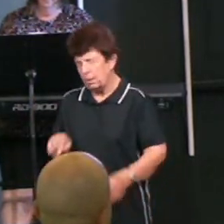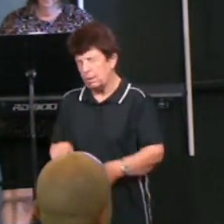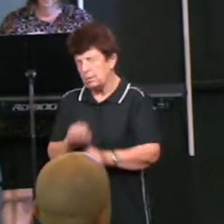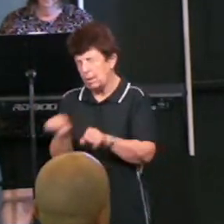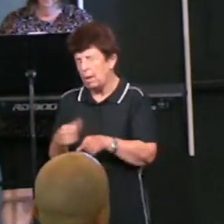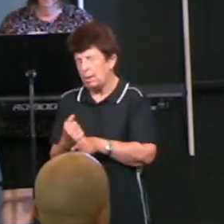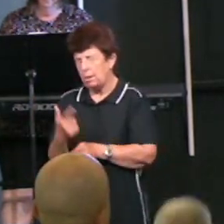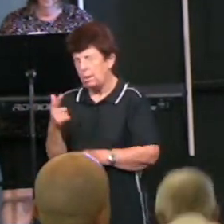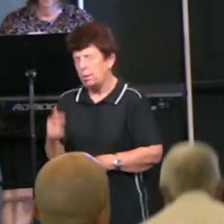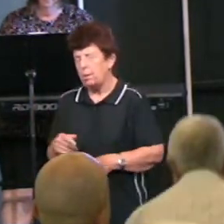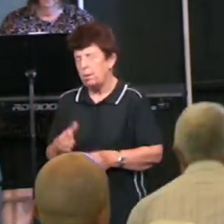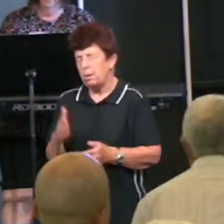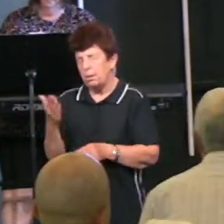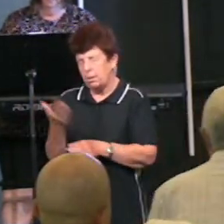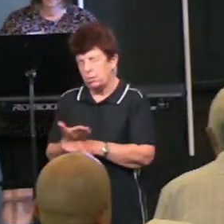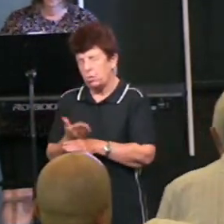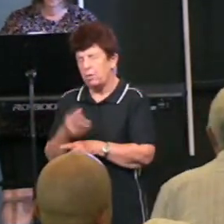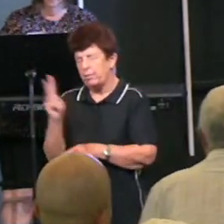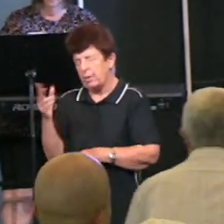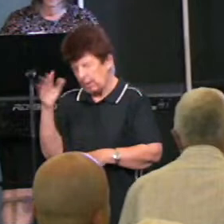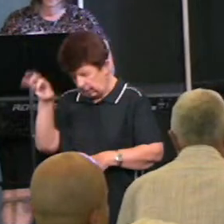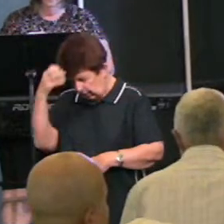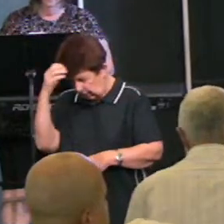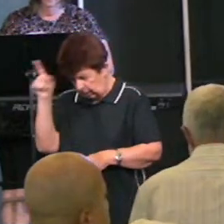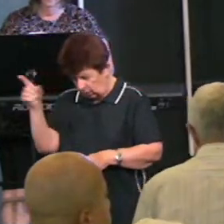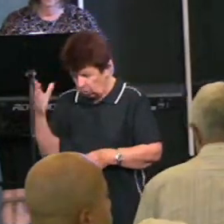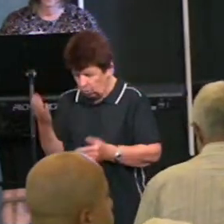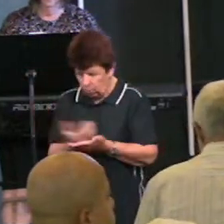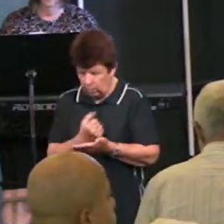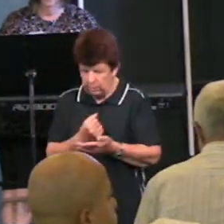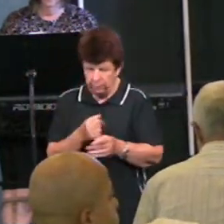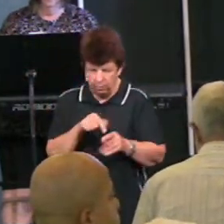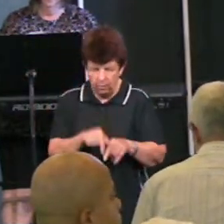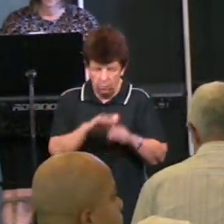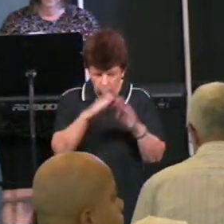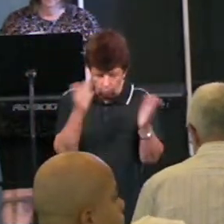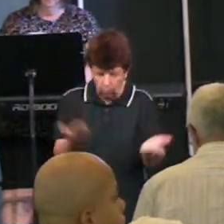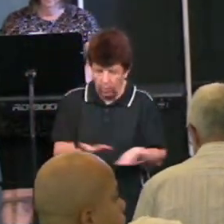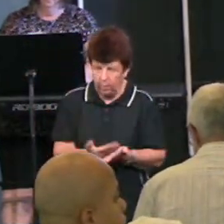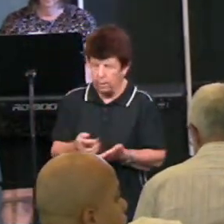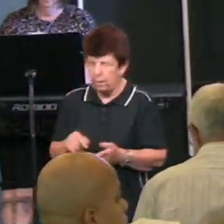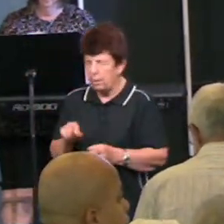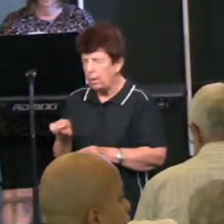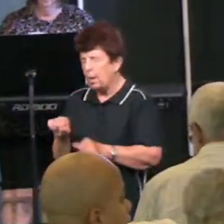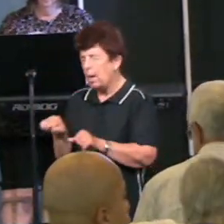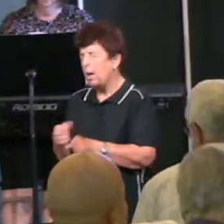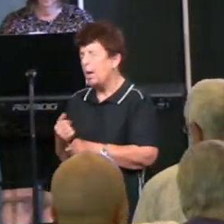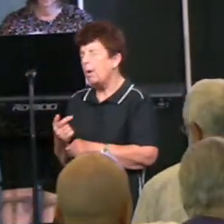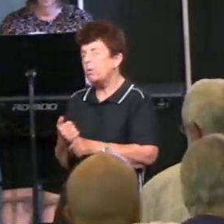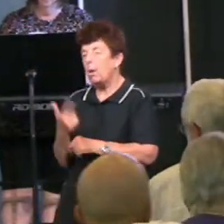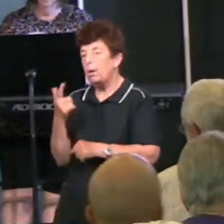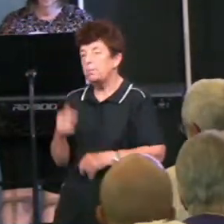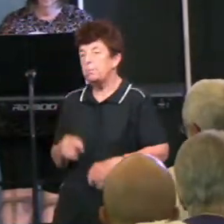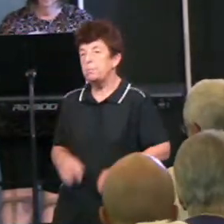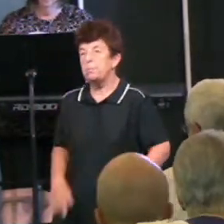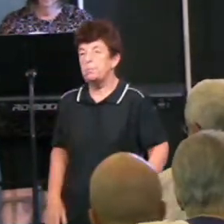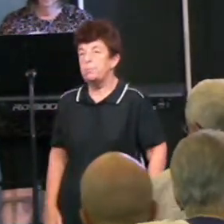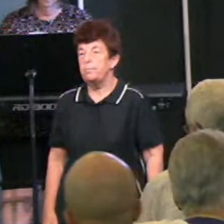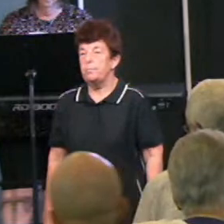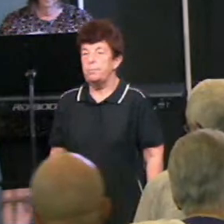God, servant and king. You rescued the world. This is our God. Please join. Please stand.